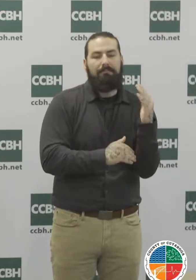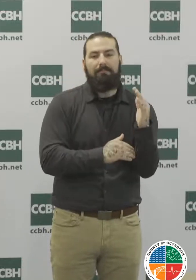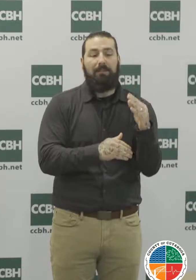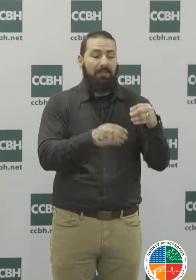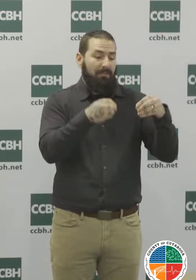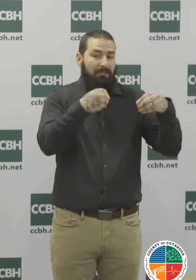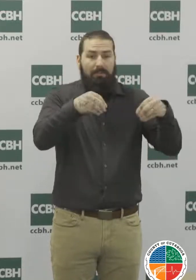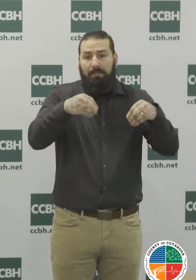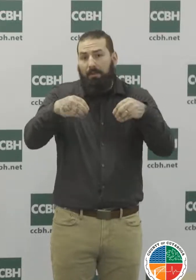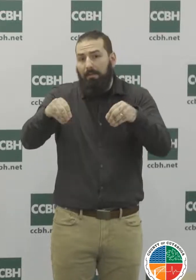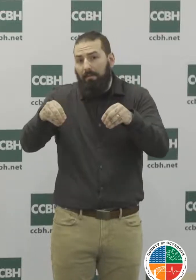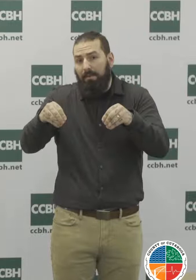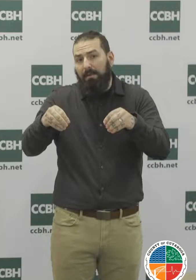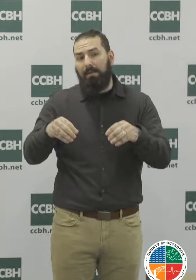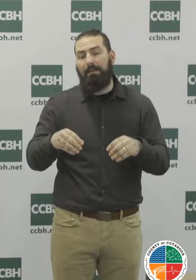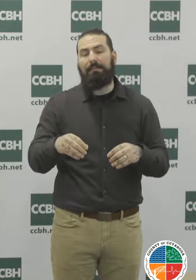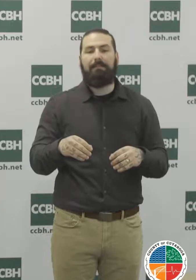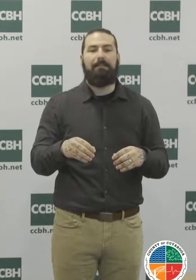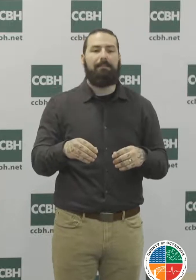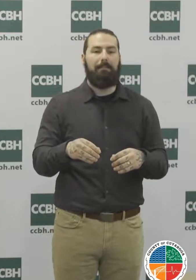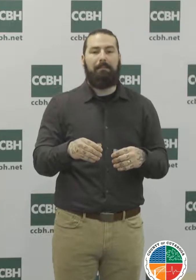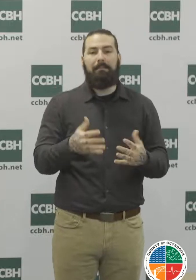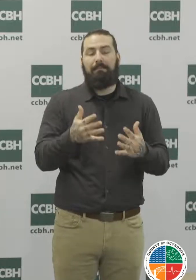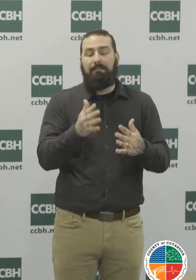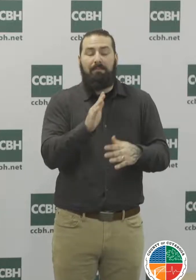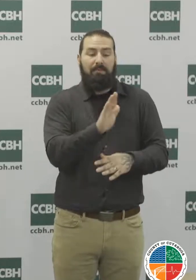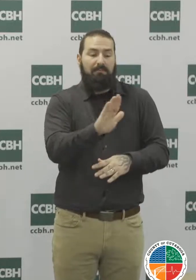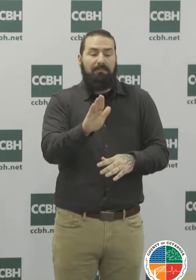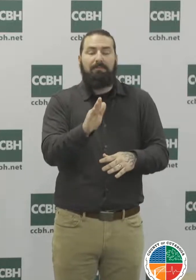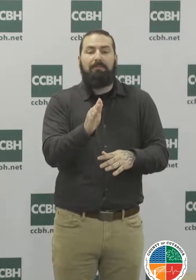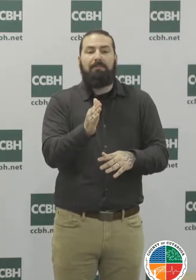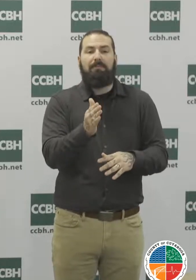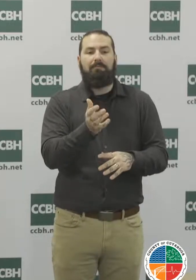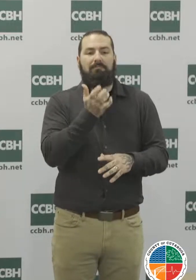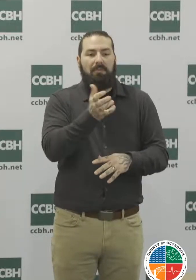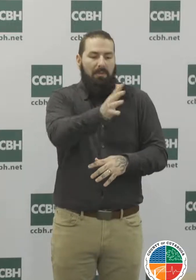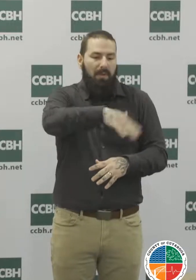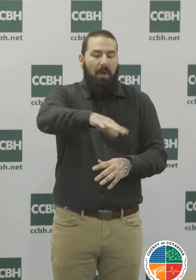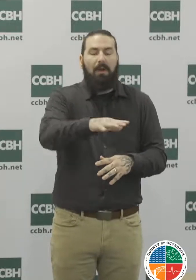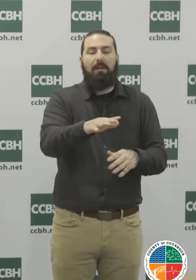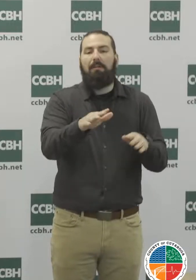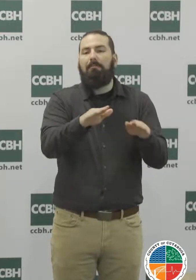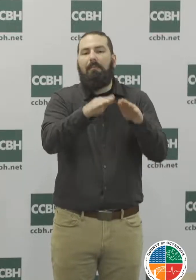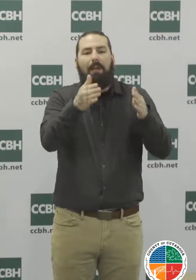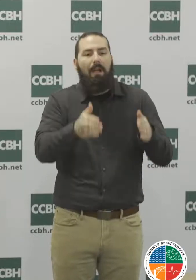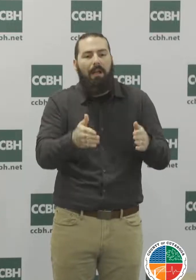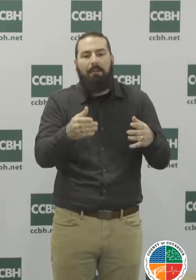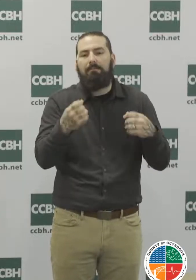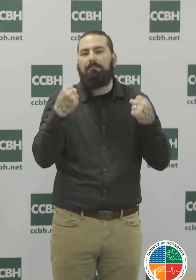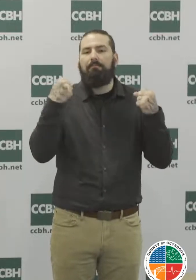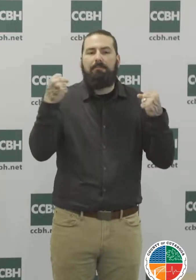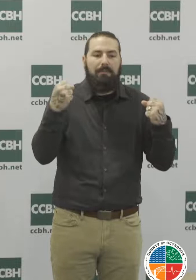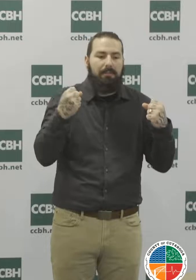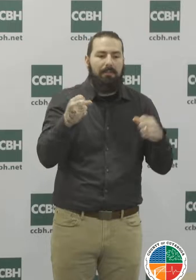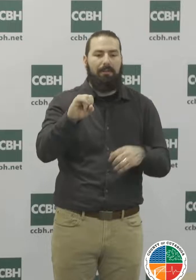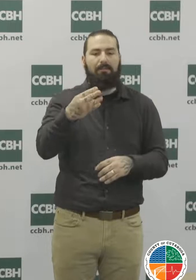shopping at a store, being in your own yard, in your house, at the gym, or at your